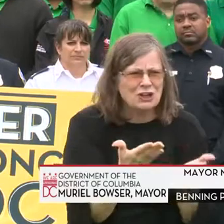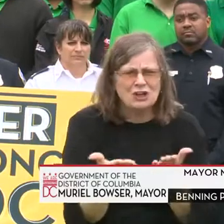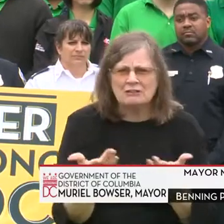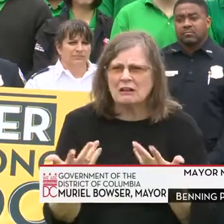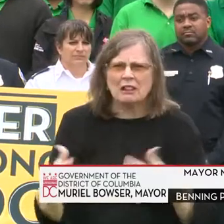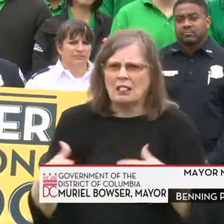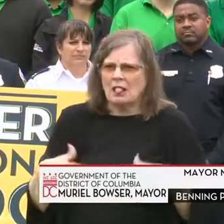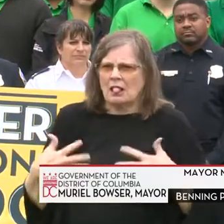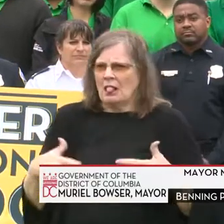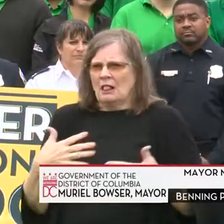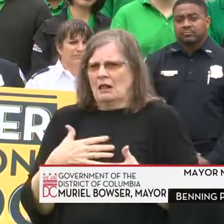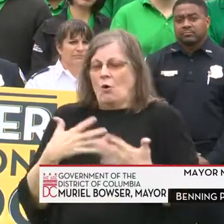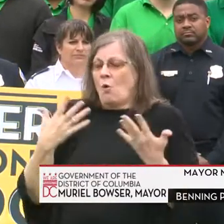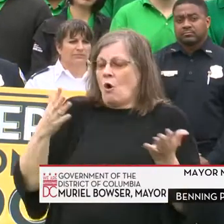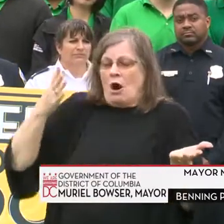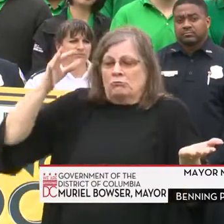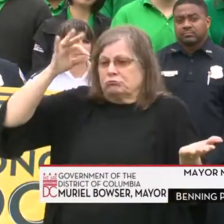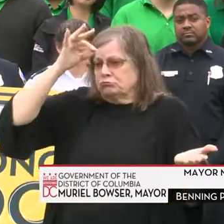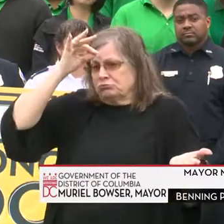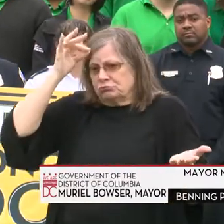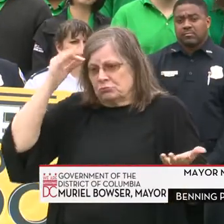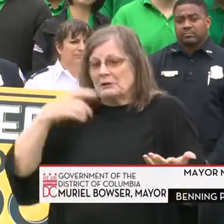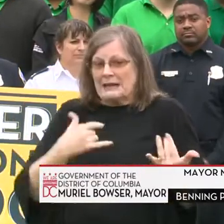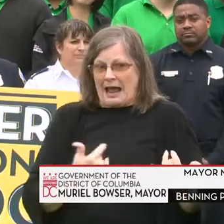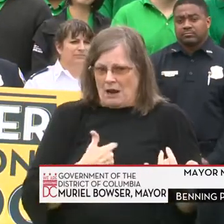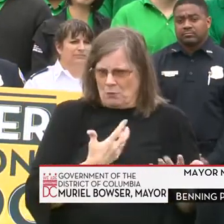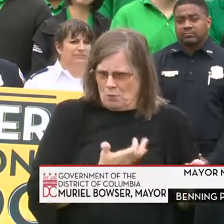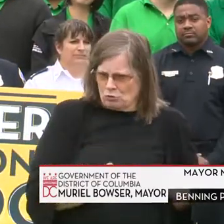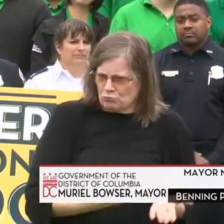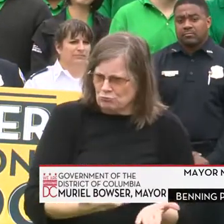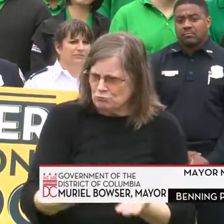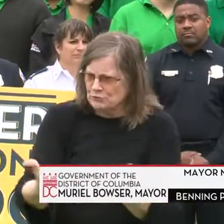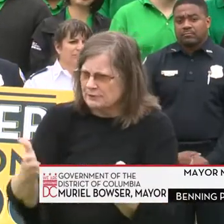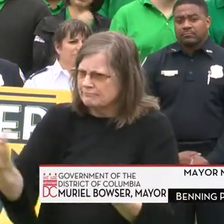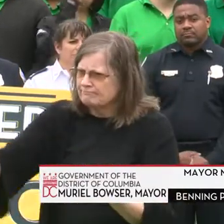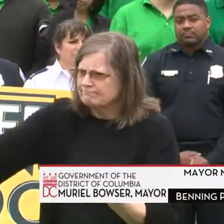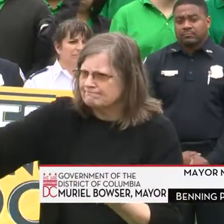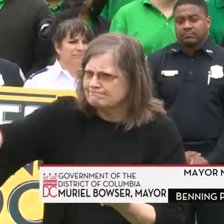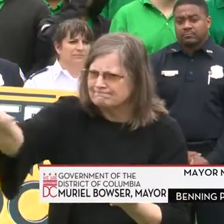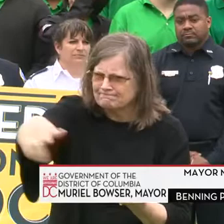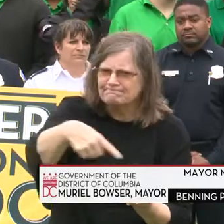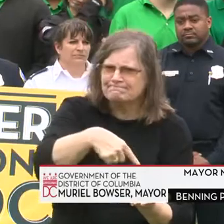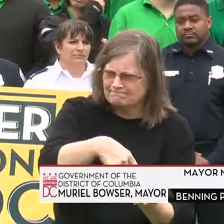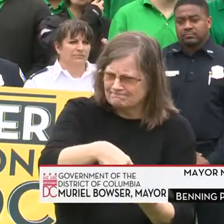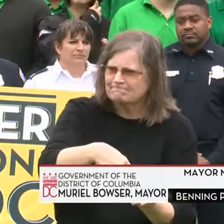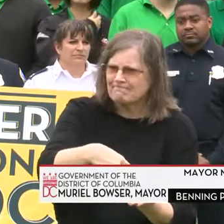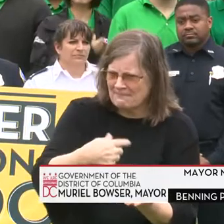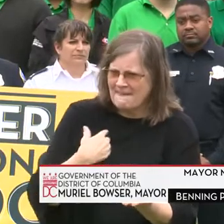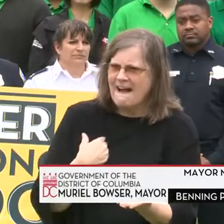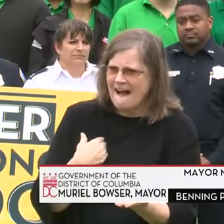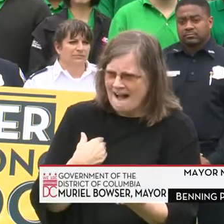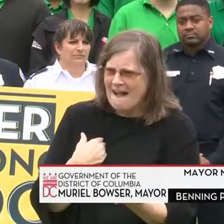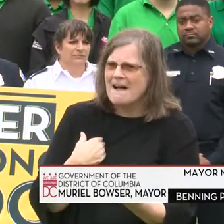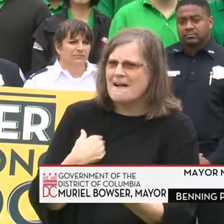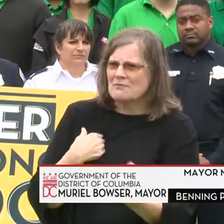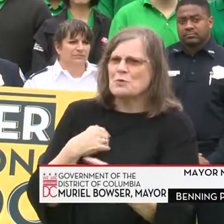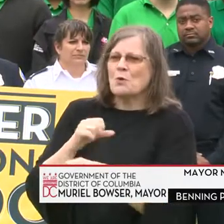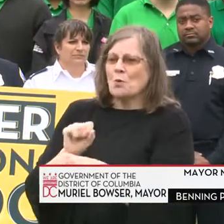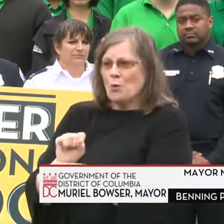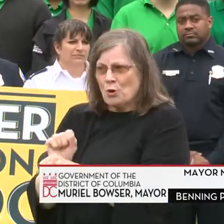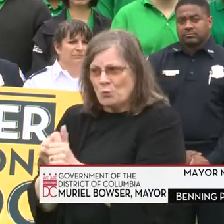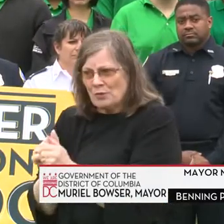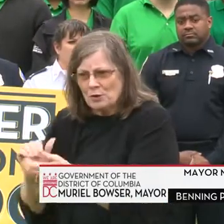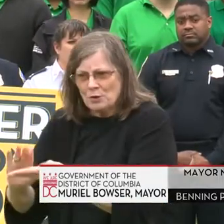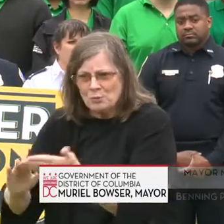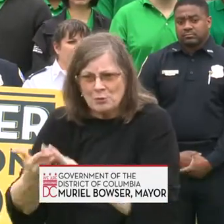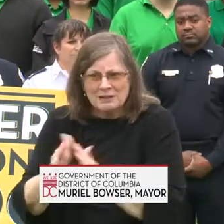So we are going to bring these services to communities and work with community leaders who